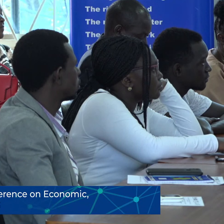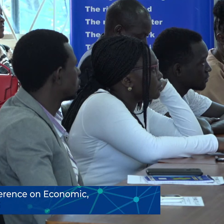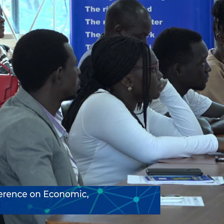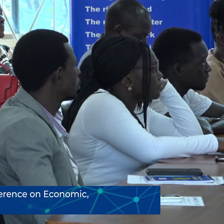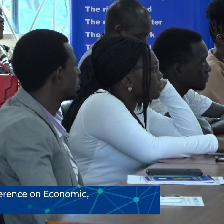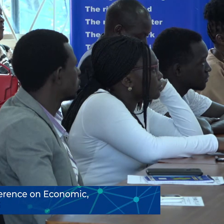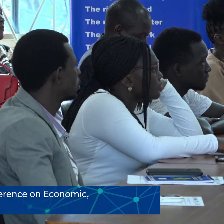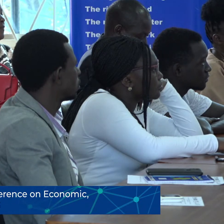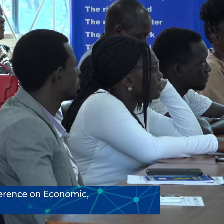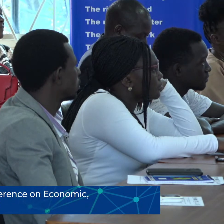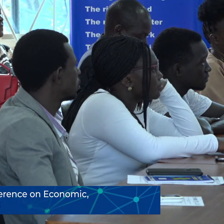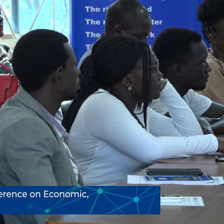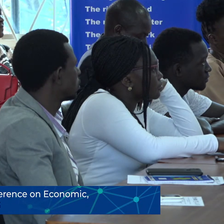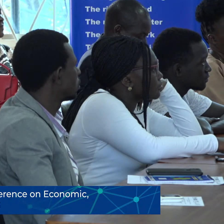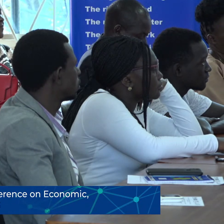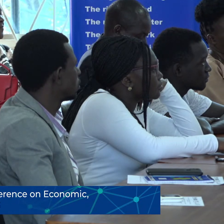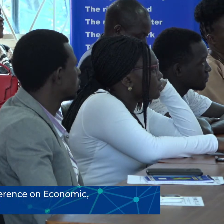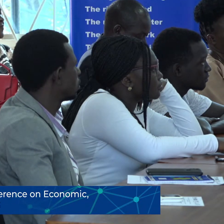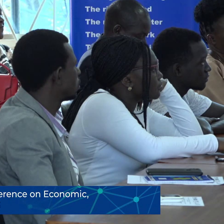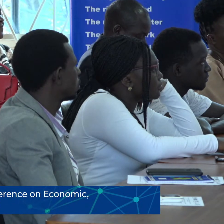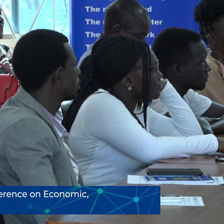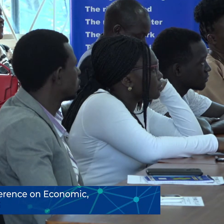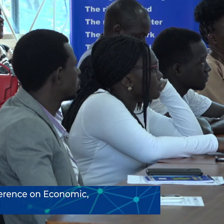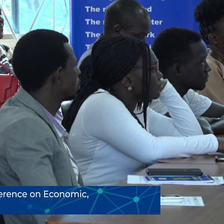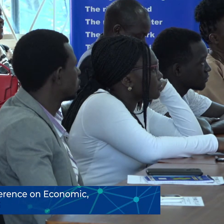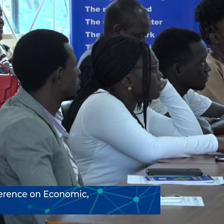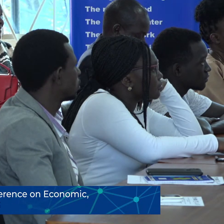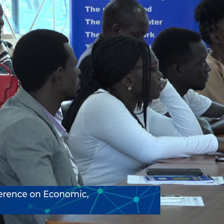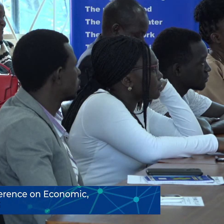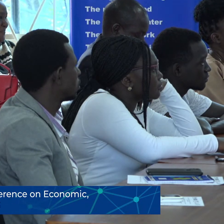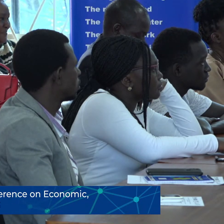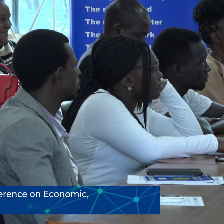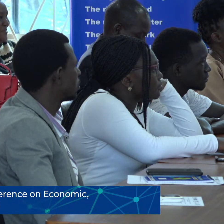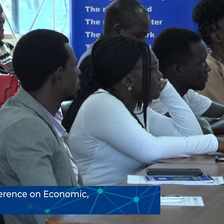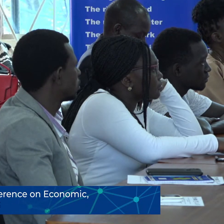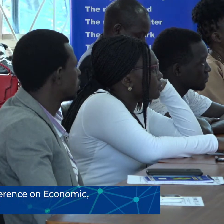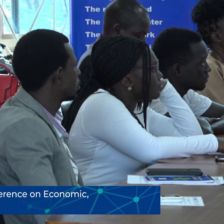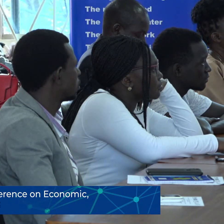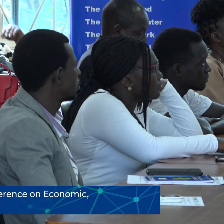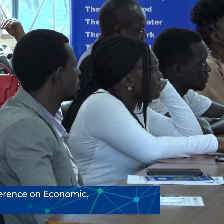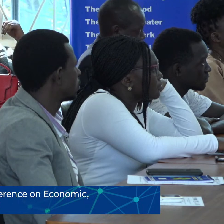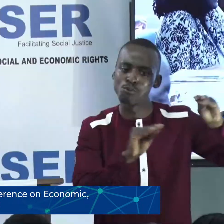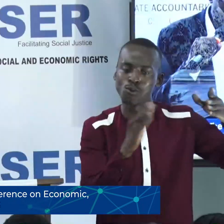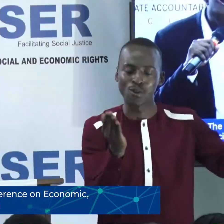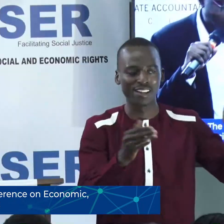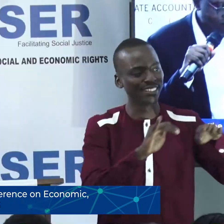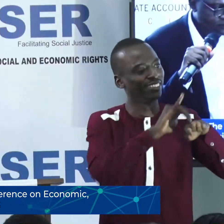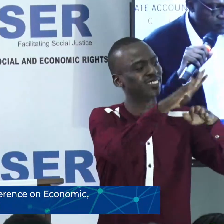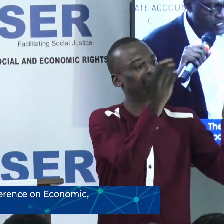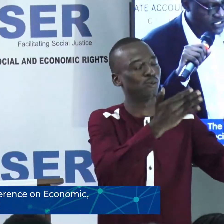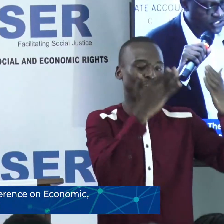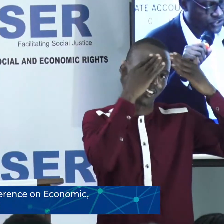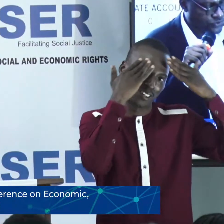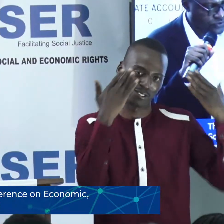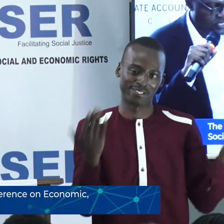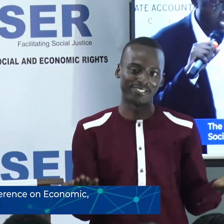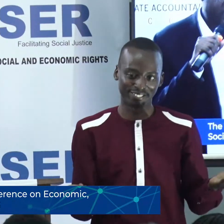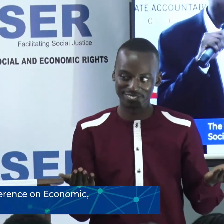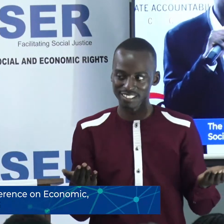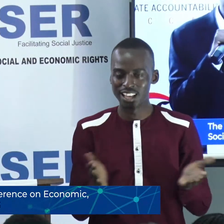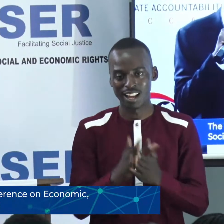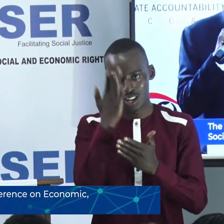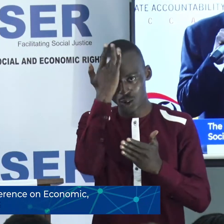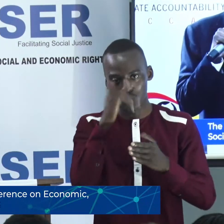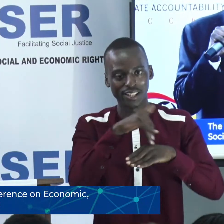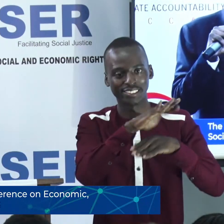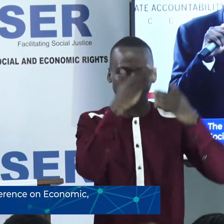working for enhancement of human rights to pack bags and go somewhere. I don't know where they are sent to. Otherwise,